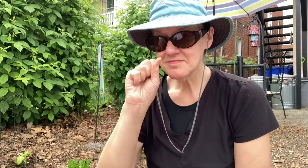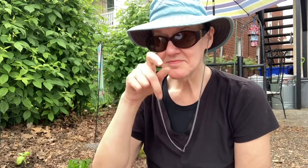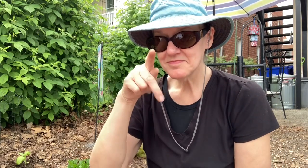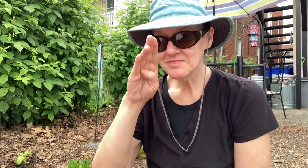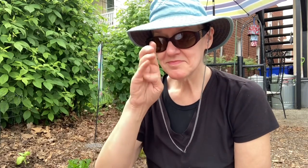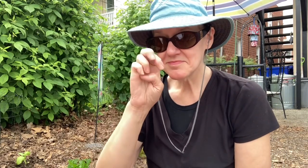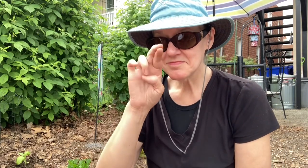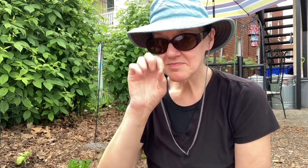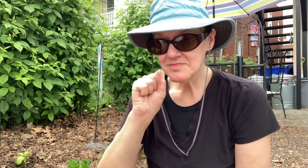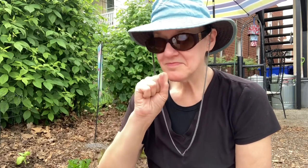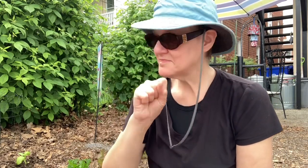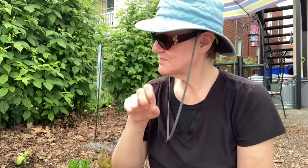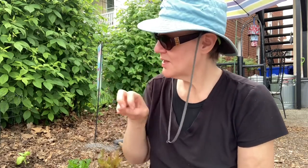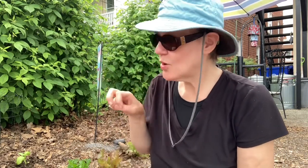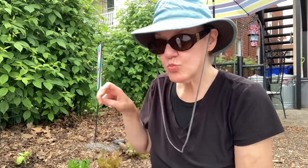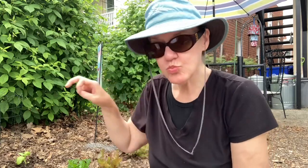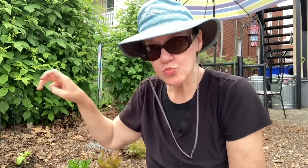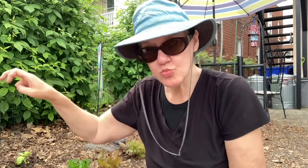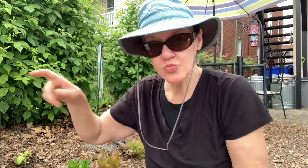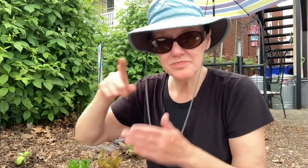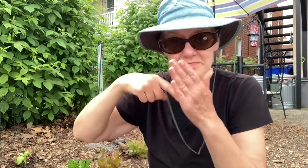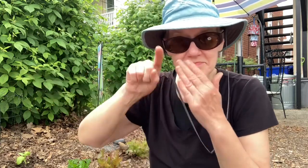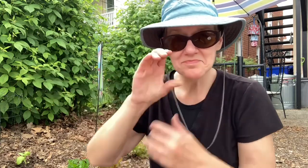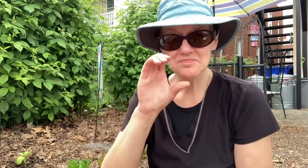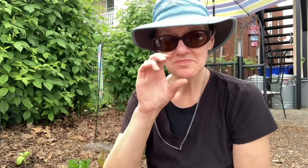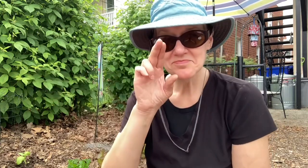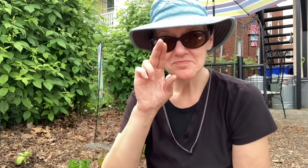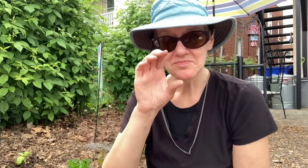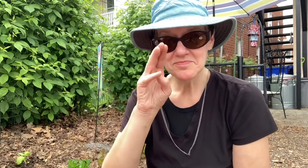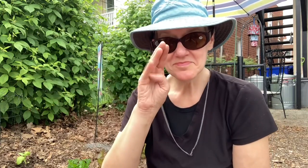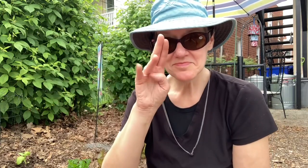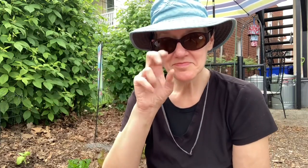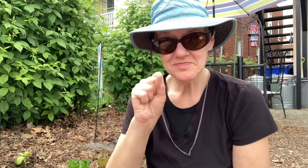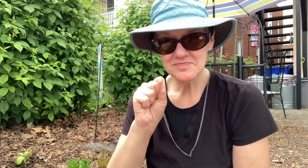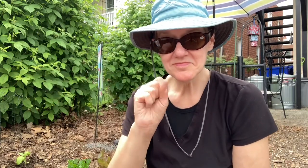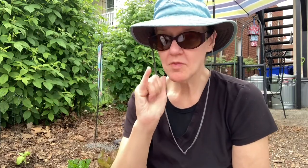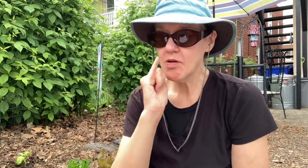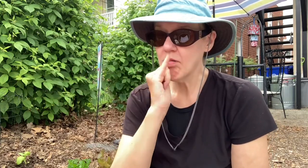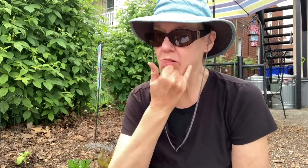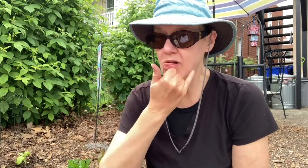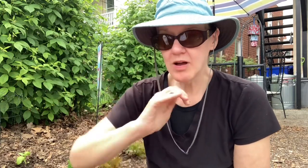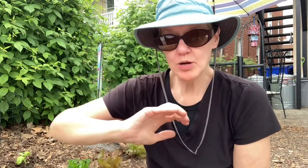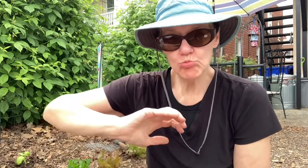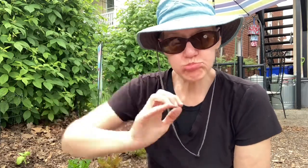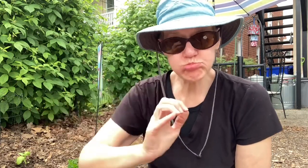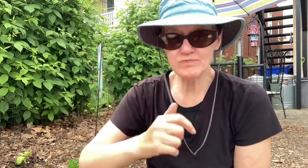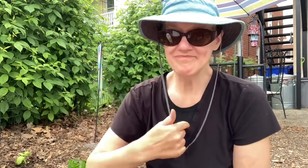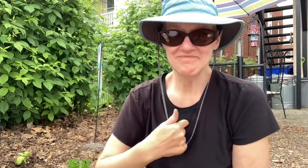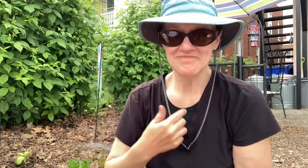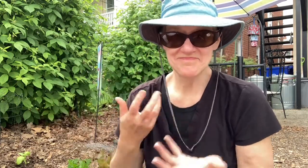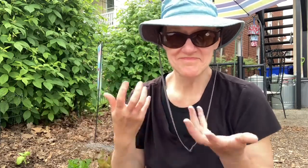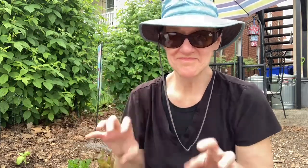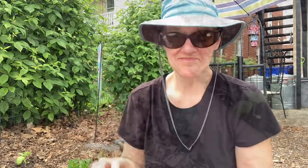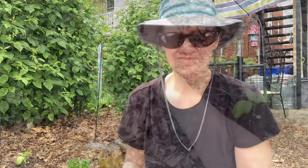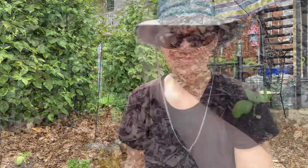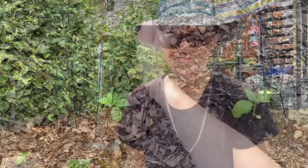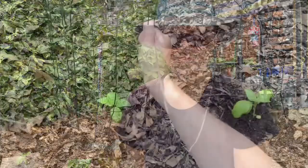the raspberries, or if I go back there to check on the cucumbers, I won't accidentally back up and step on